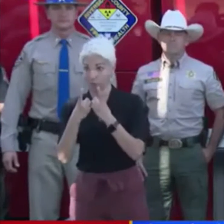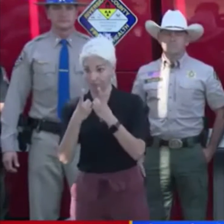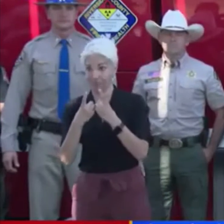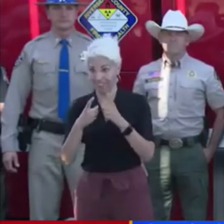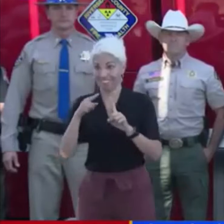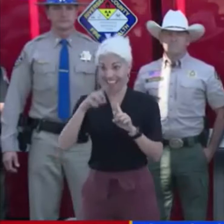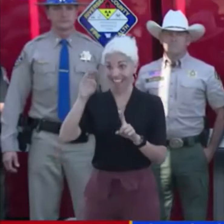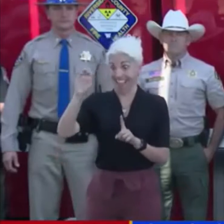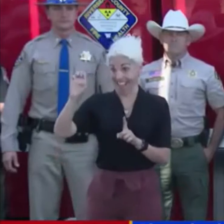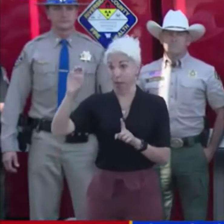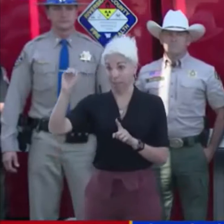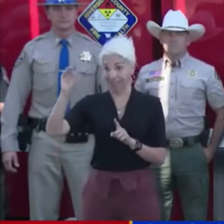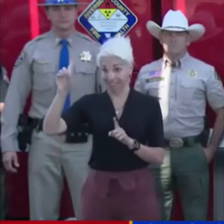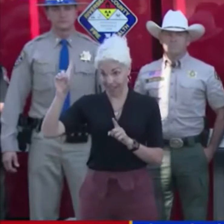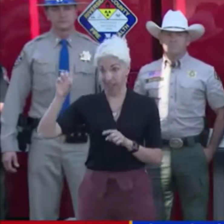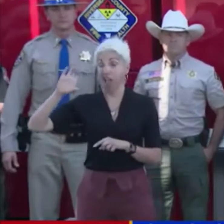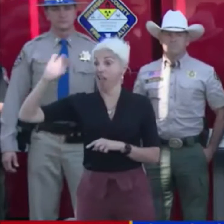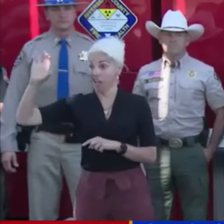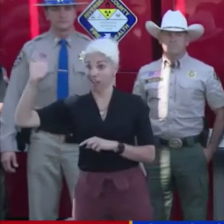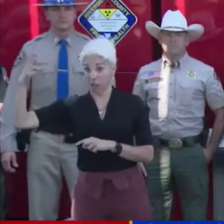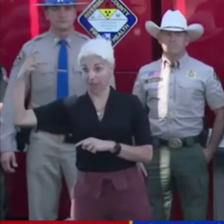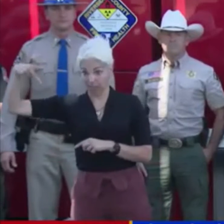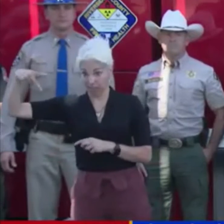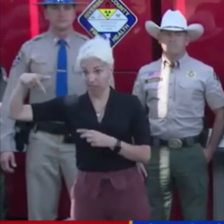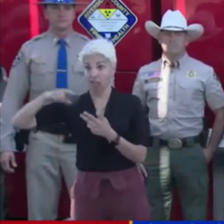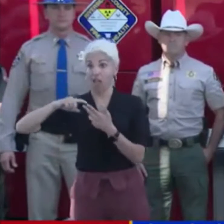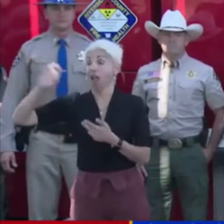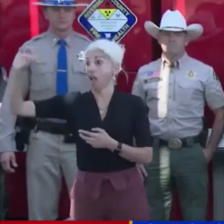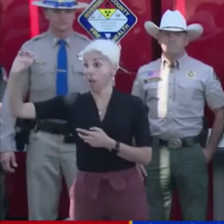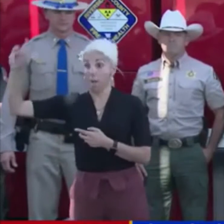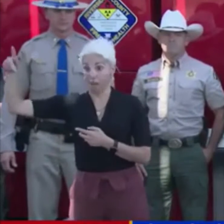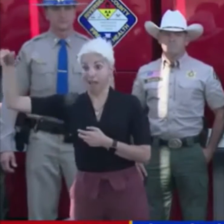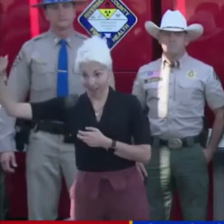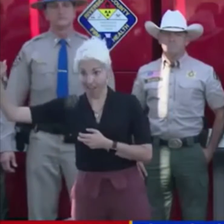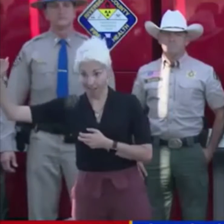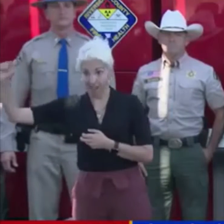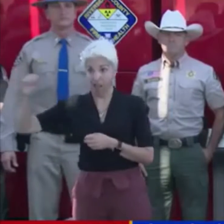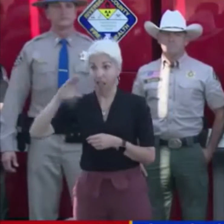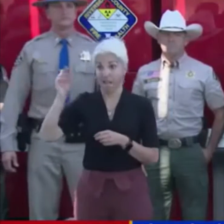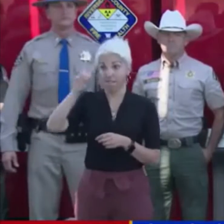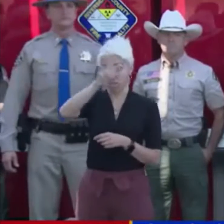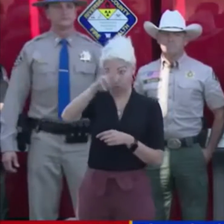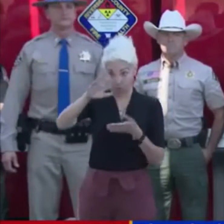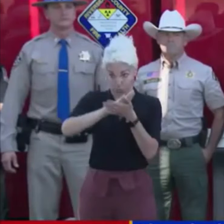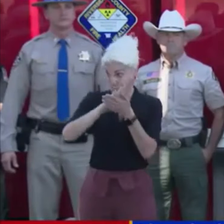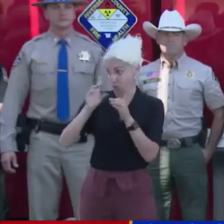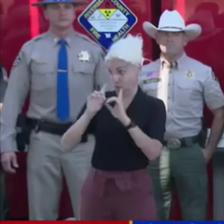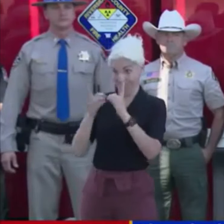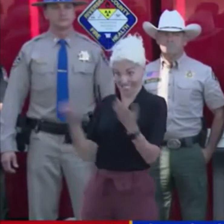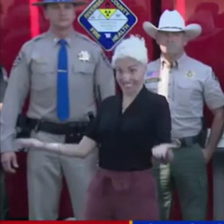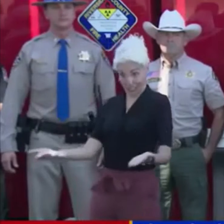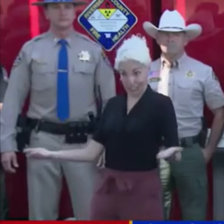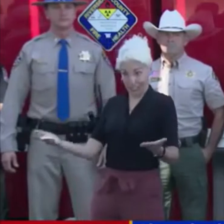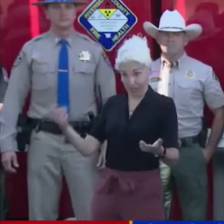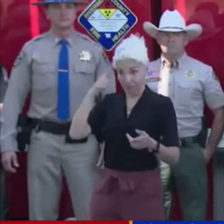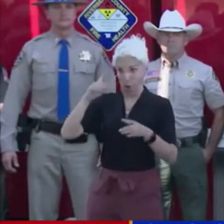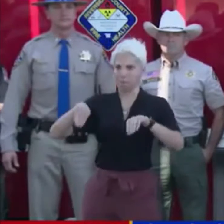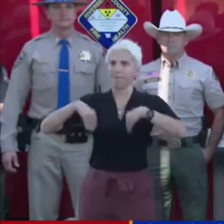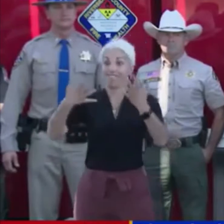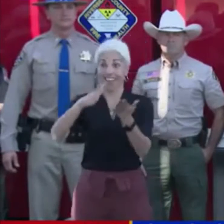the CHP, the EPA, and especially Val Verde School District for furnishing us with